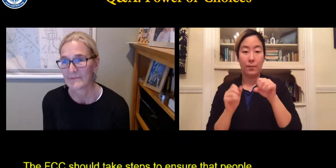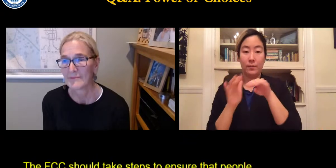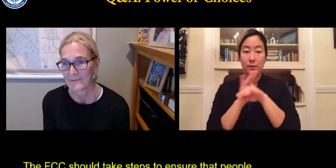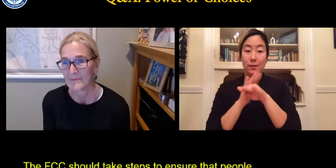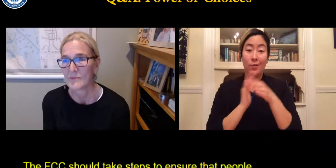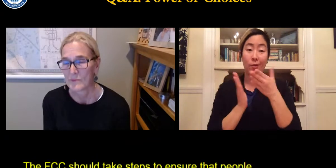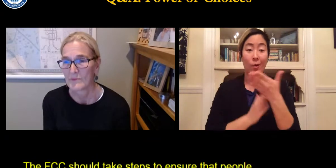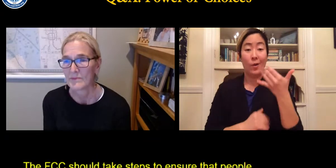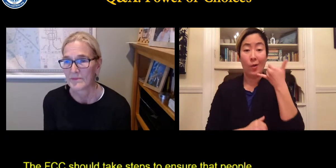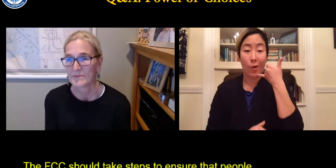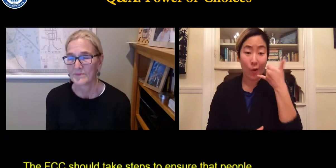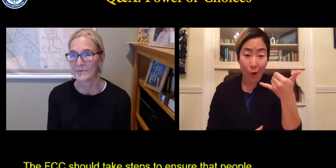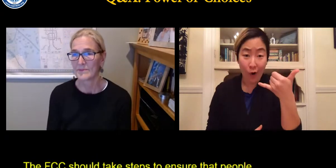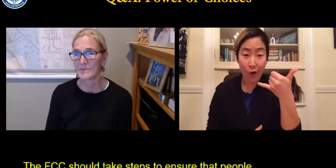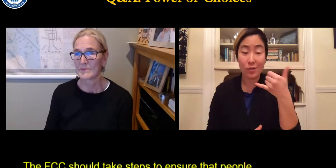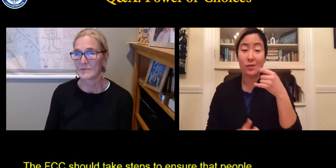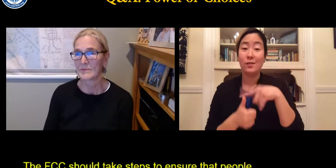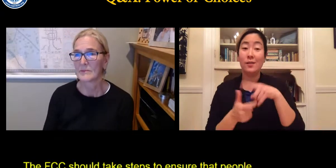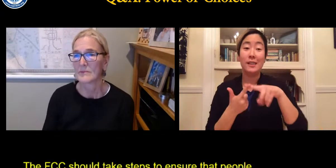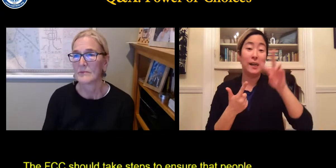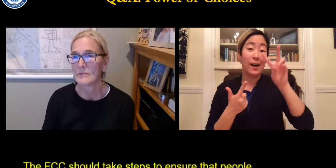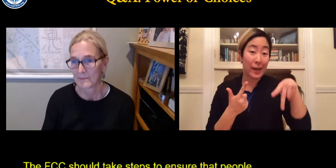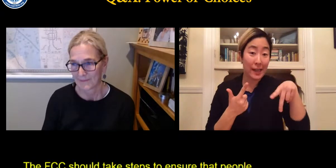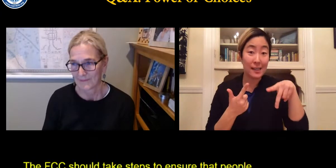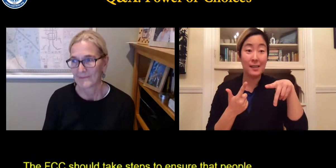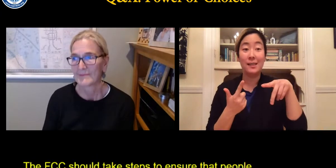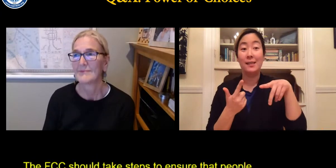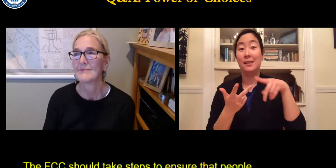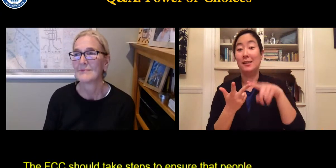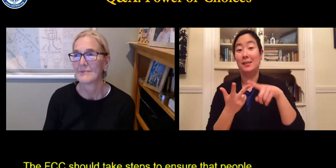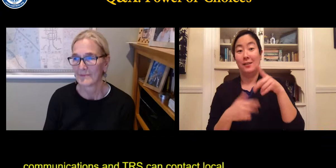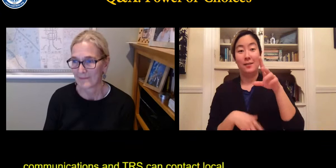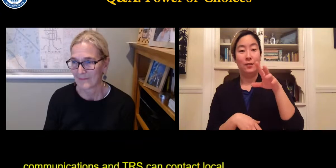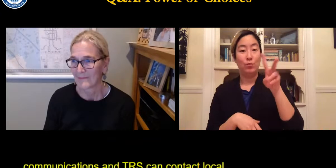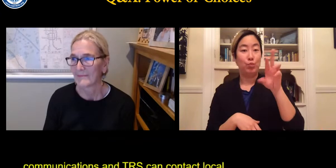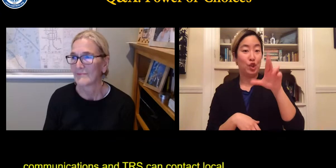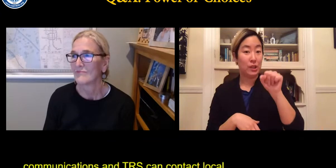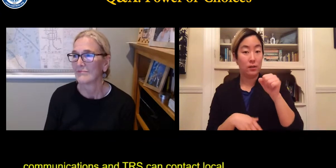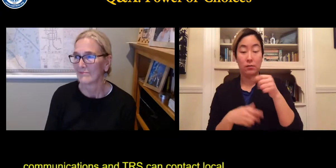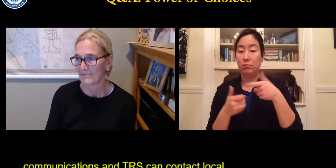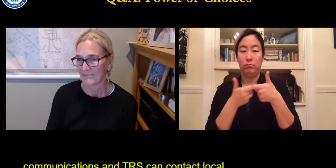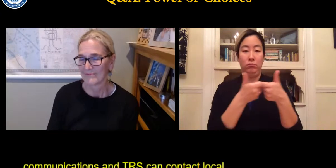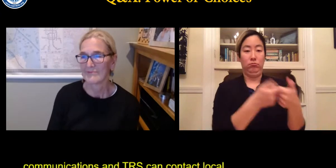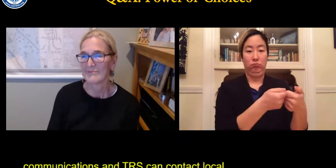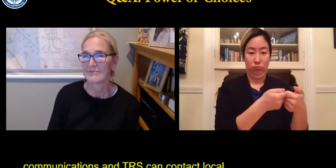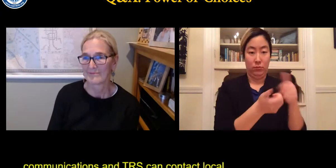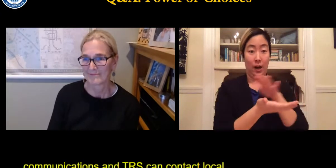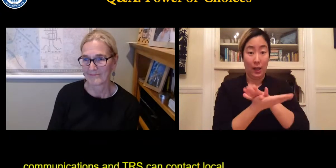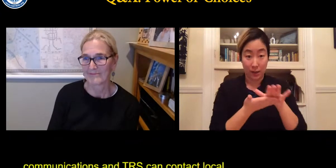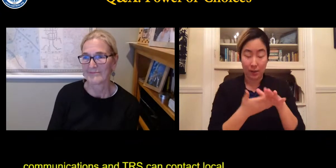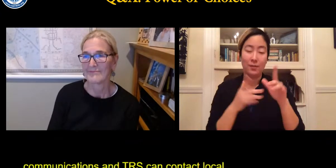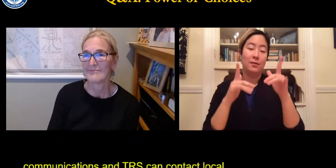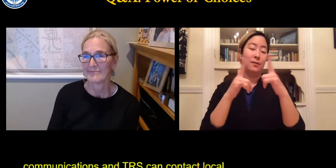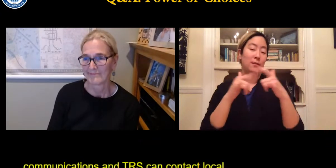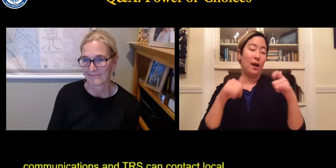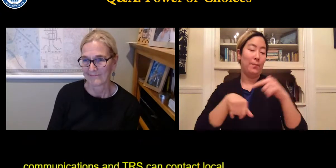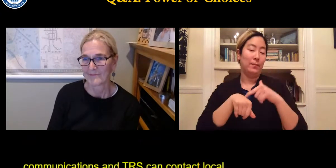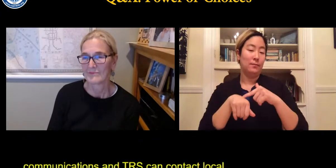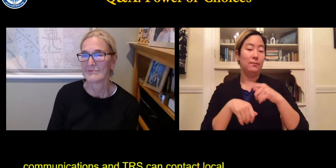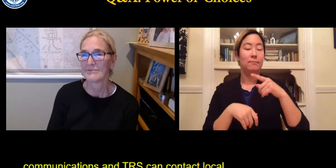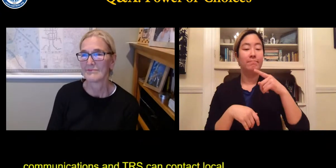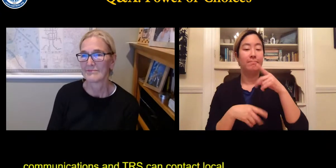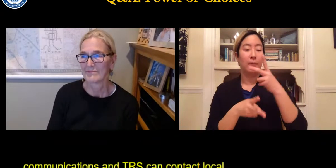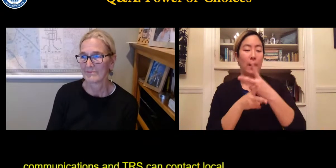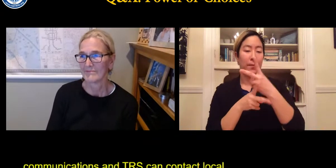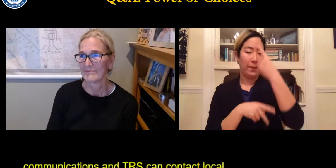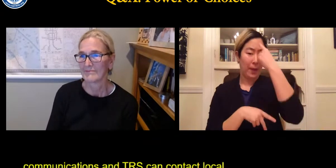thrilled to have services that are text-based. Some services can't be accessed via phone call, via video